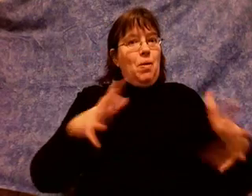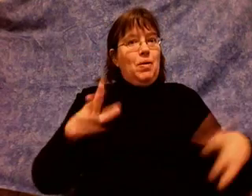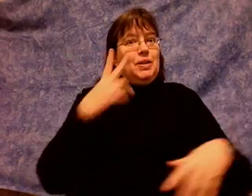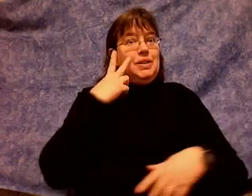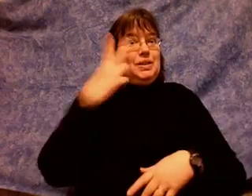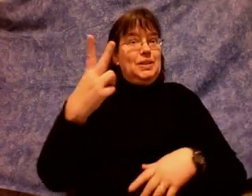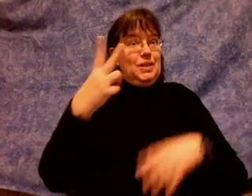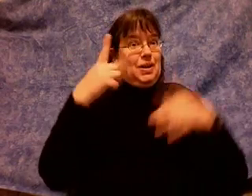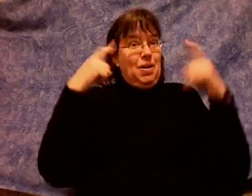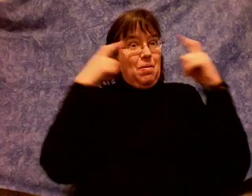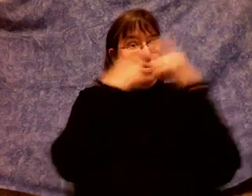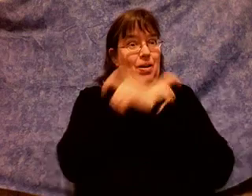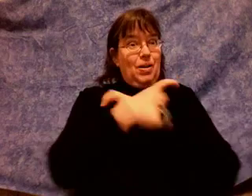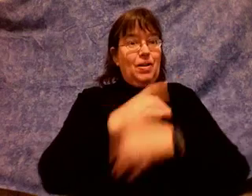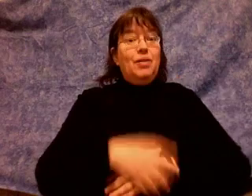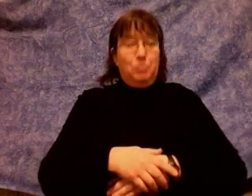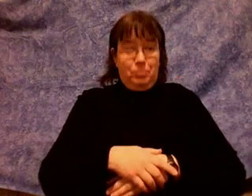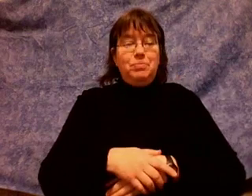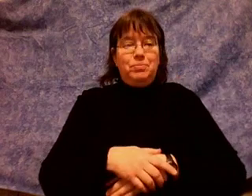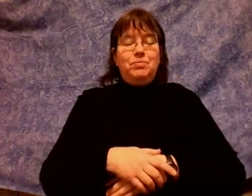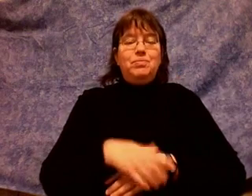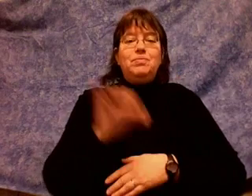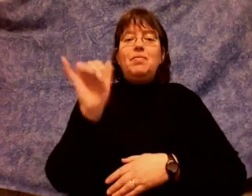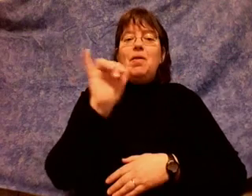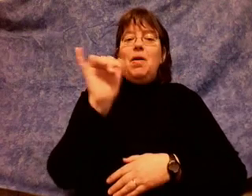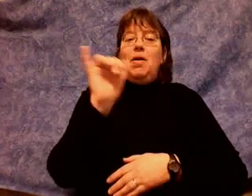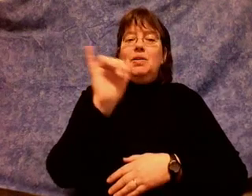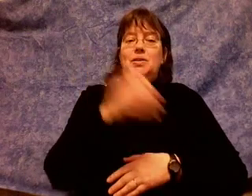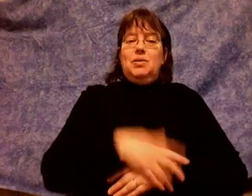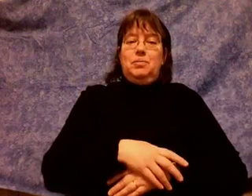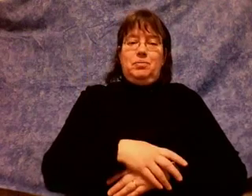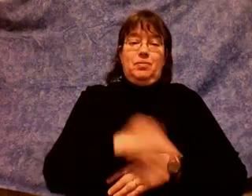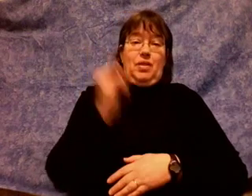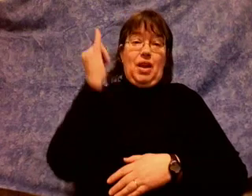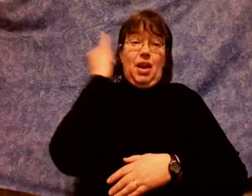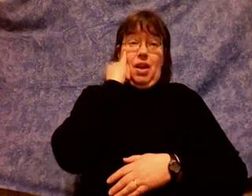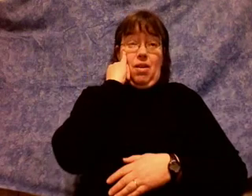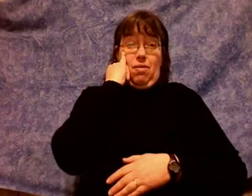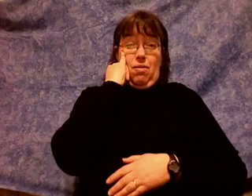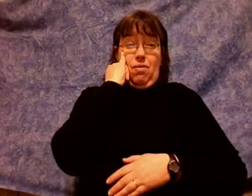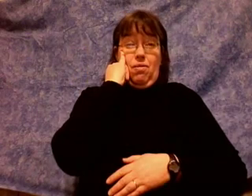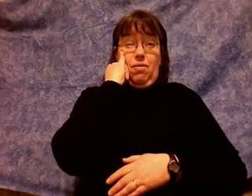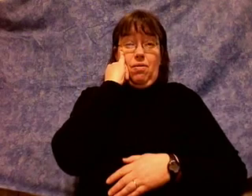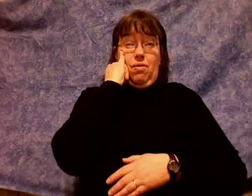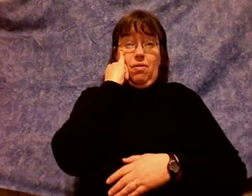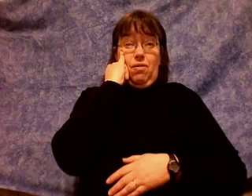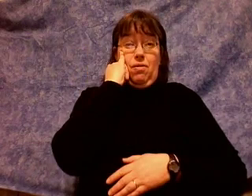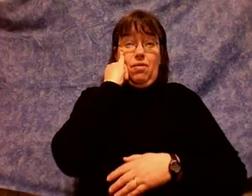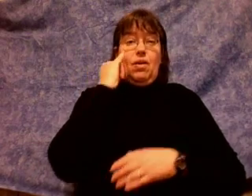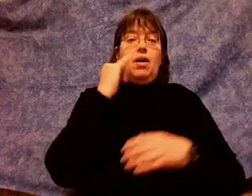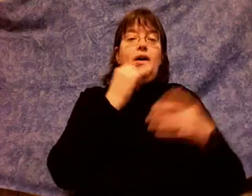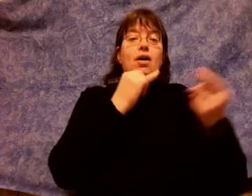And ASL is pretty complicated, as you can see. That's, again, the head nod is the time marker. Now,